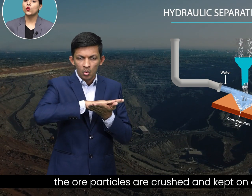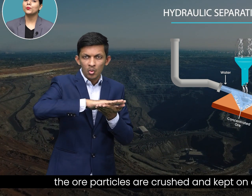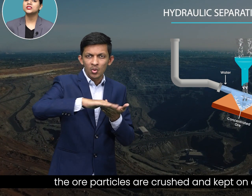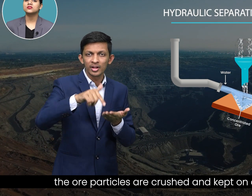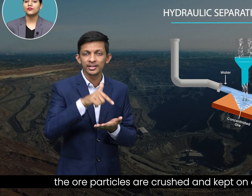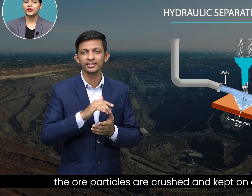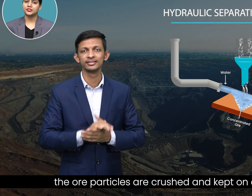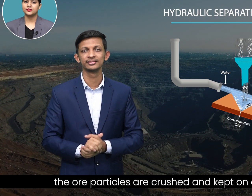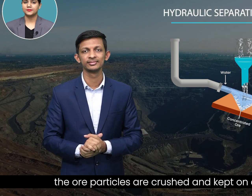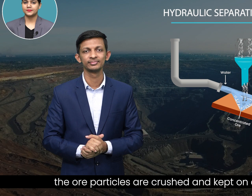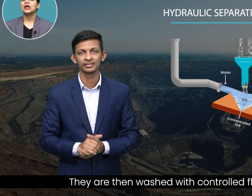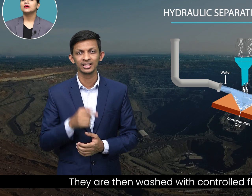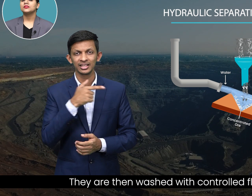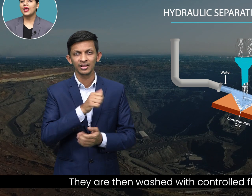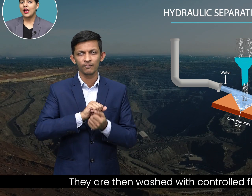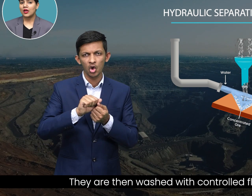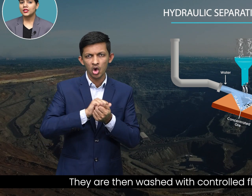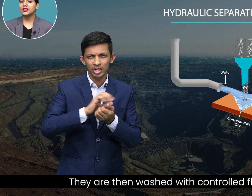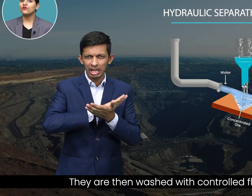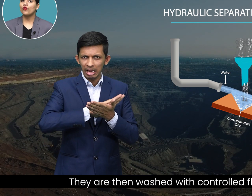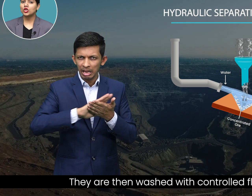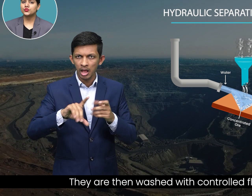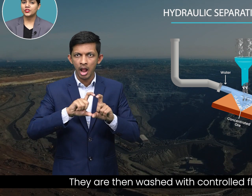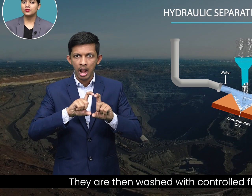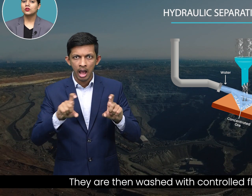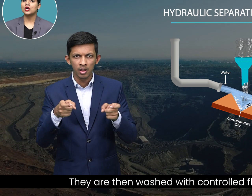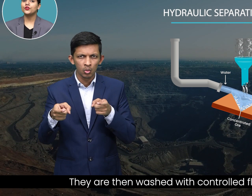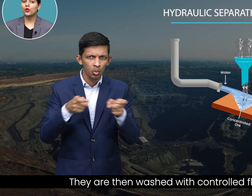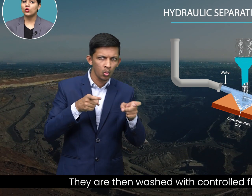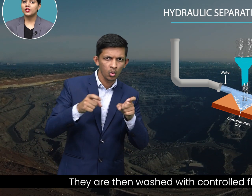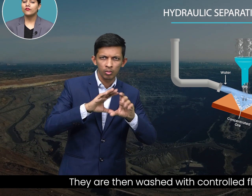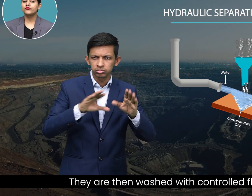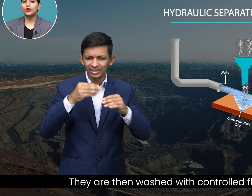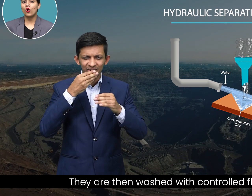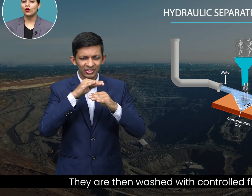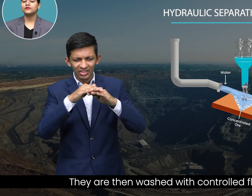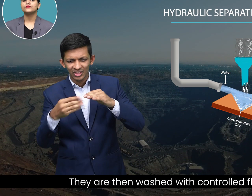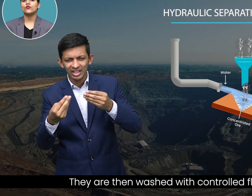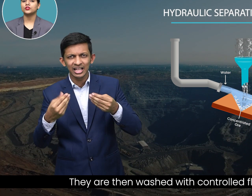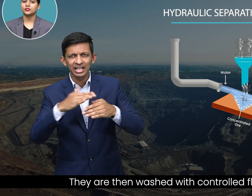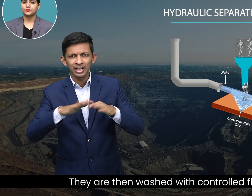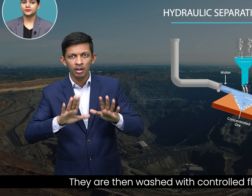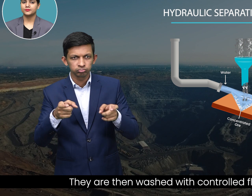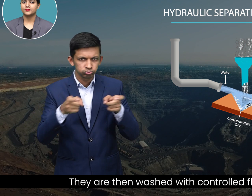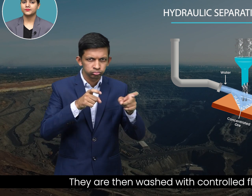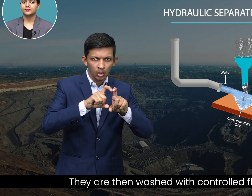a slopy surface. They are then washed with controlled flow of